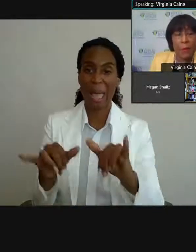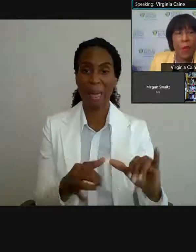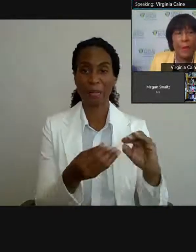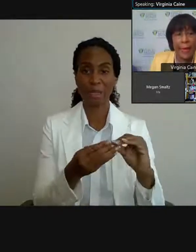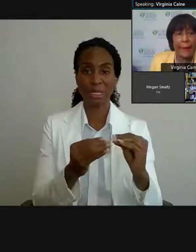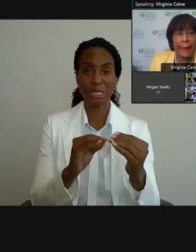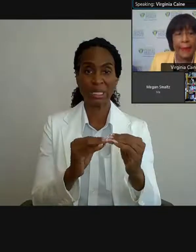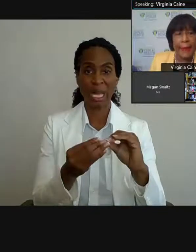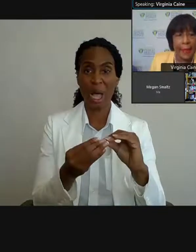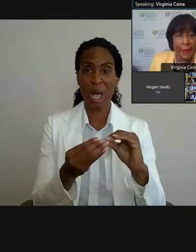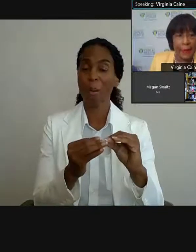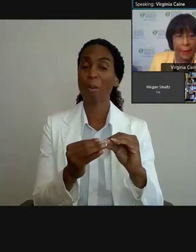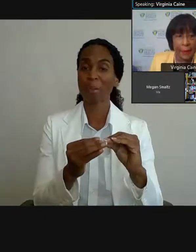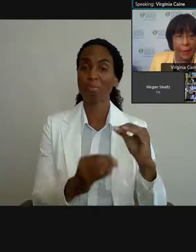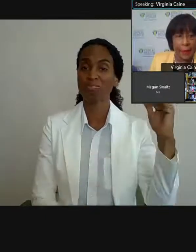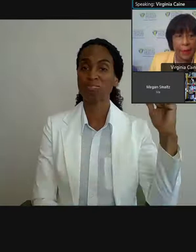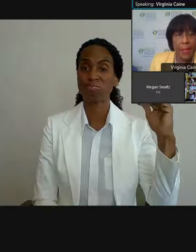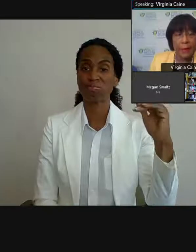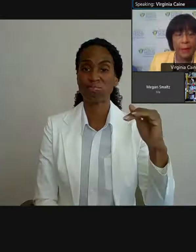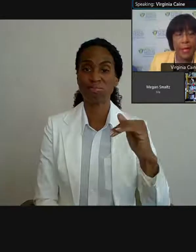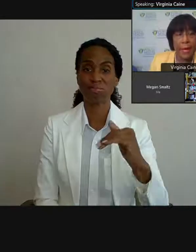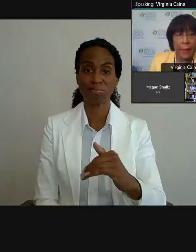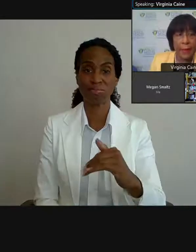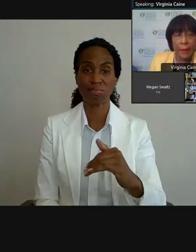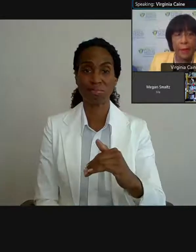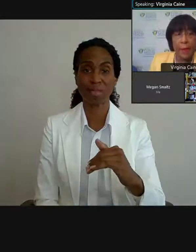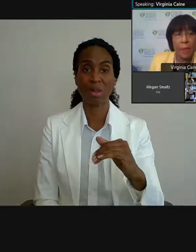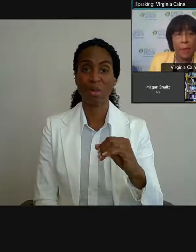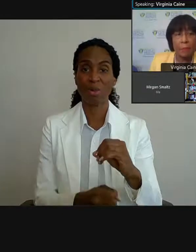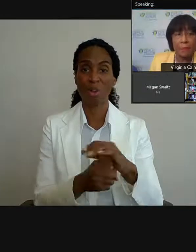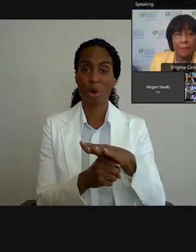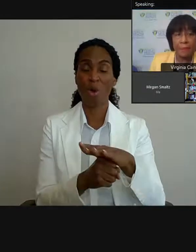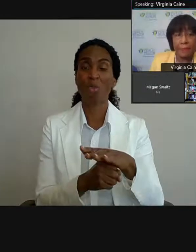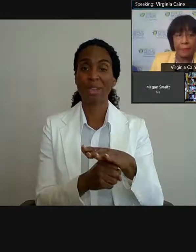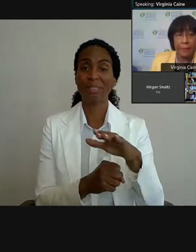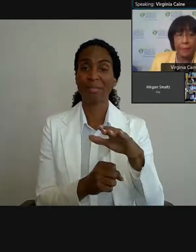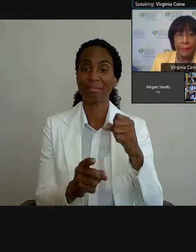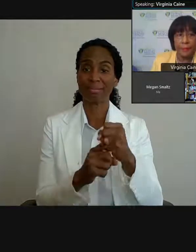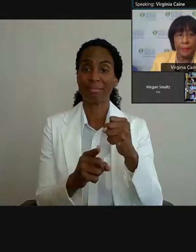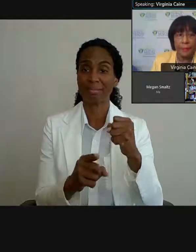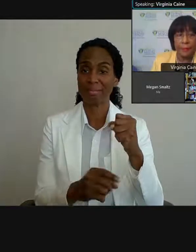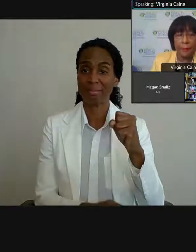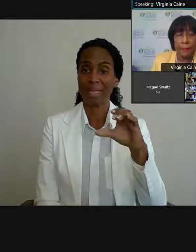number of COVID-19 cases. Next slide.